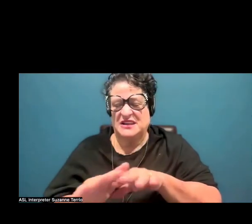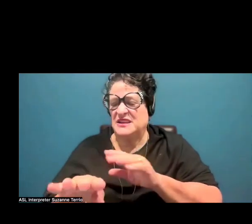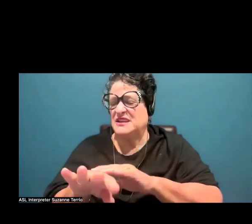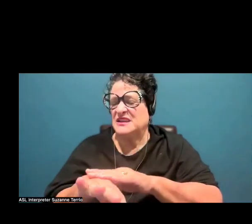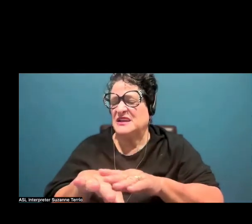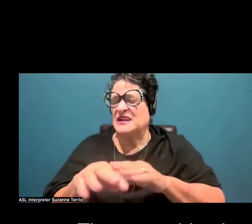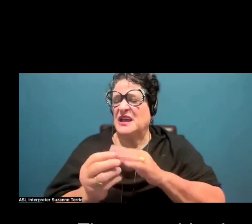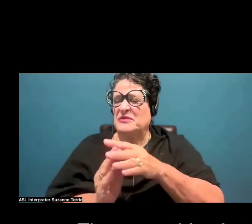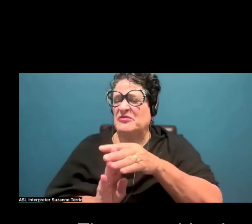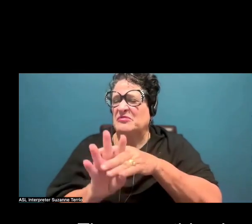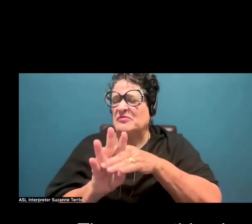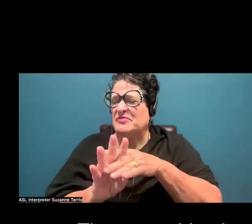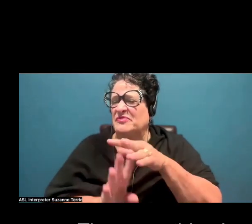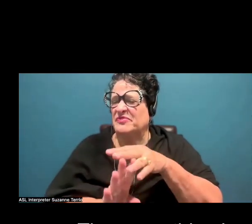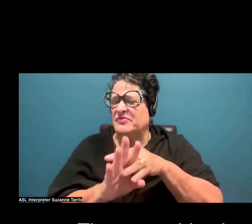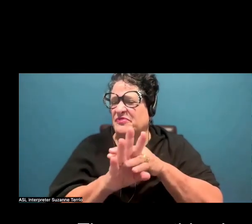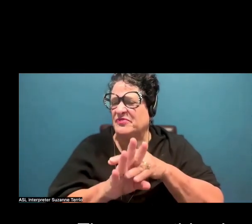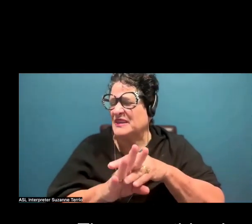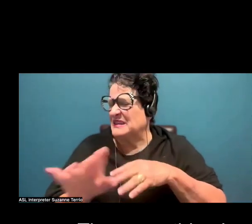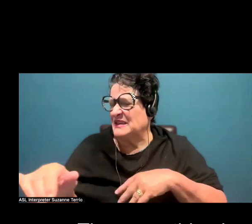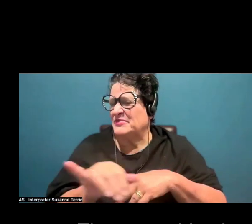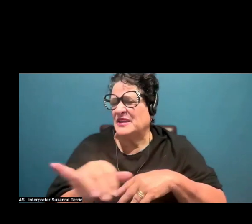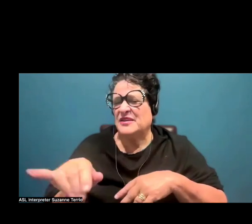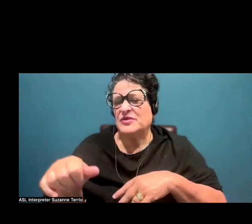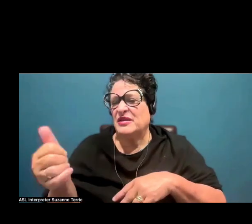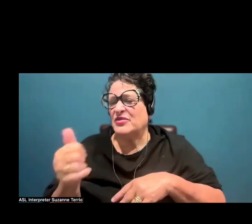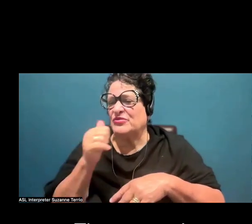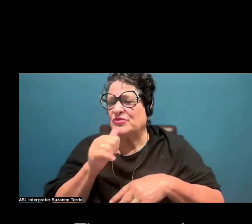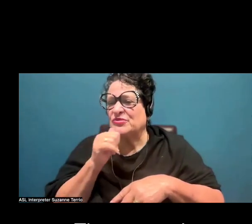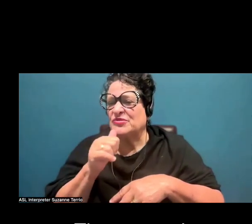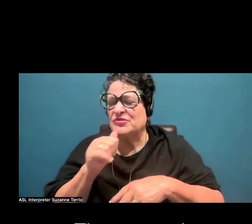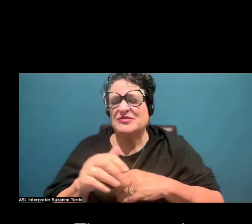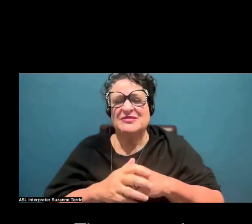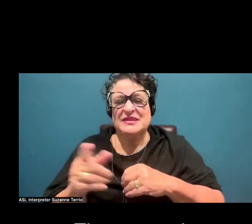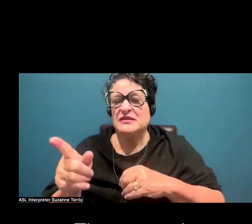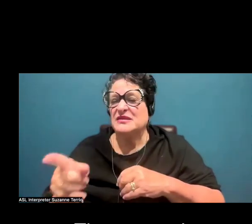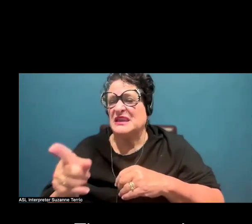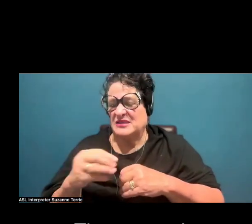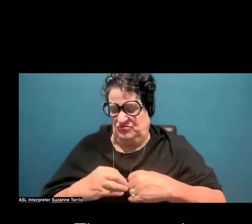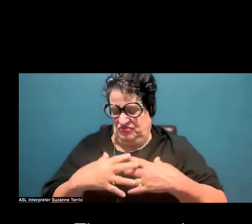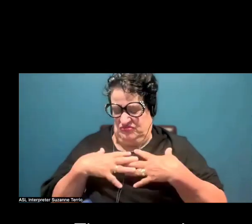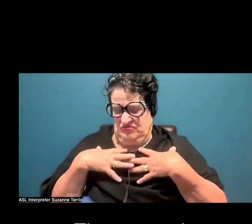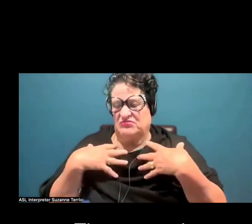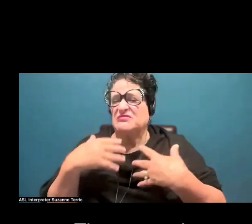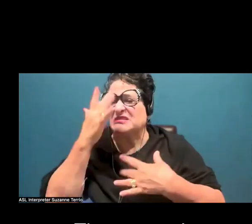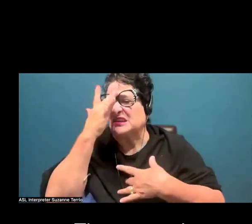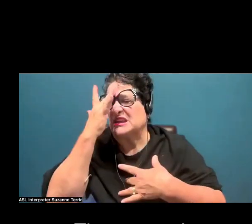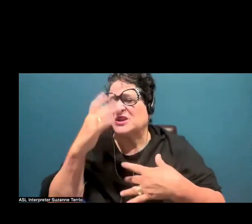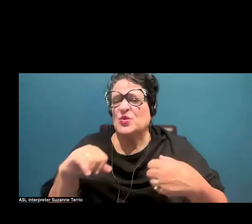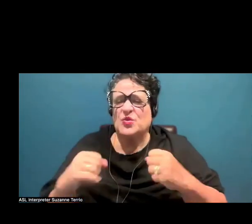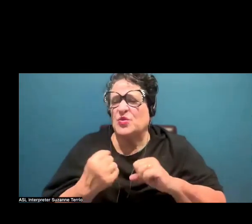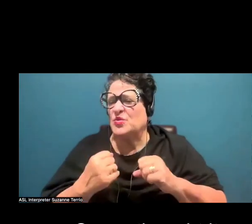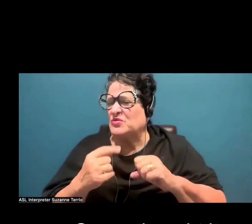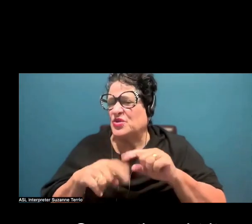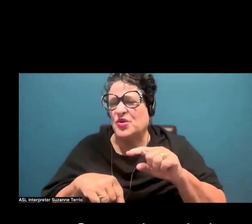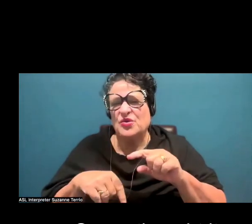inside. The same thing happened to one of the other girls in our year. They spread across her whole body and turned her blood cold until she wouldn't wake